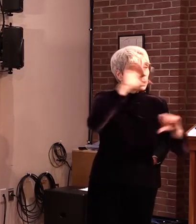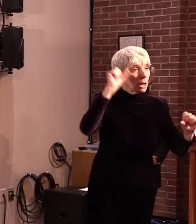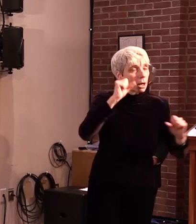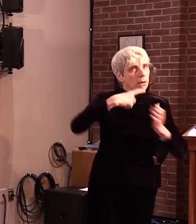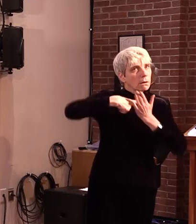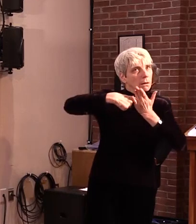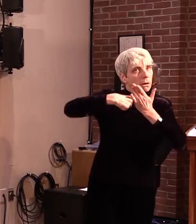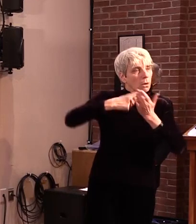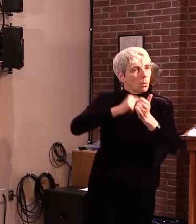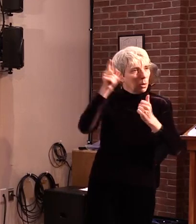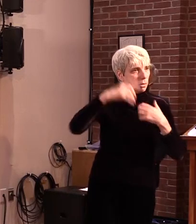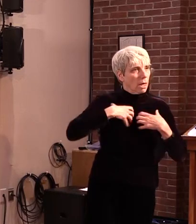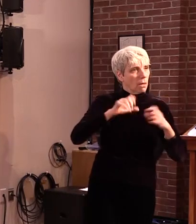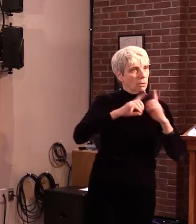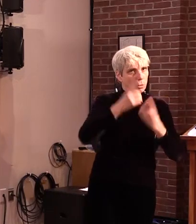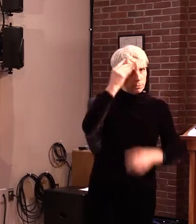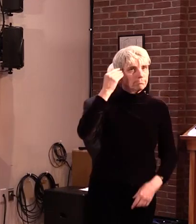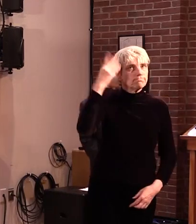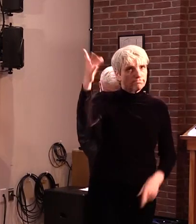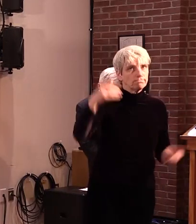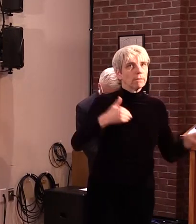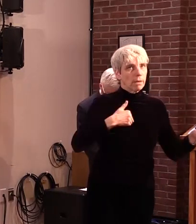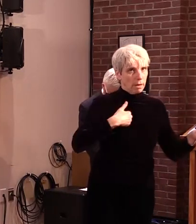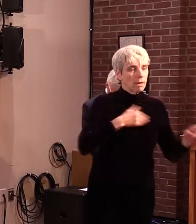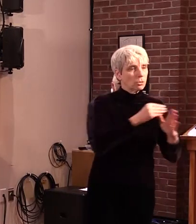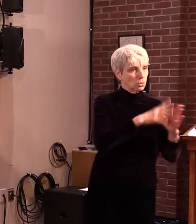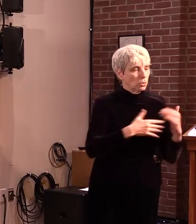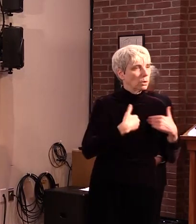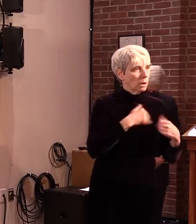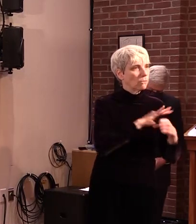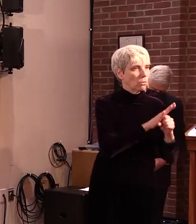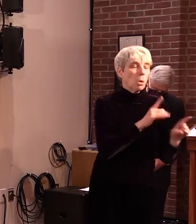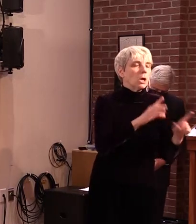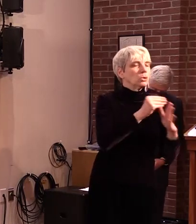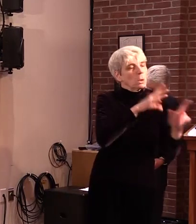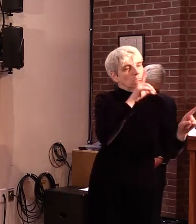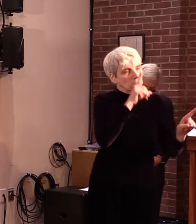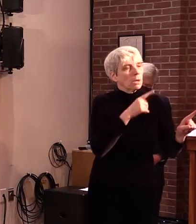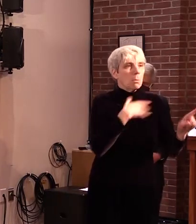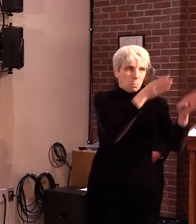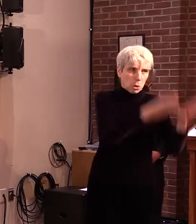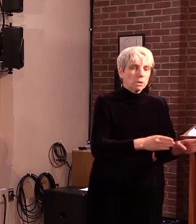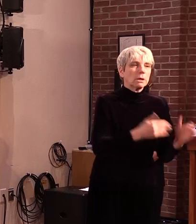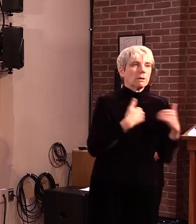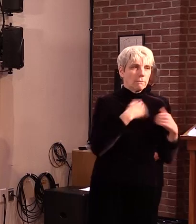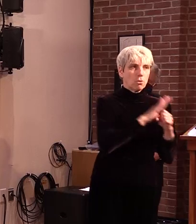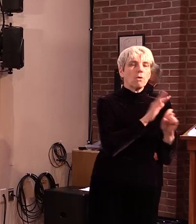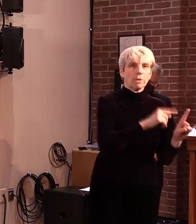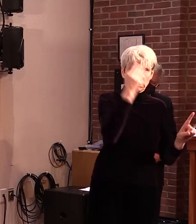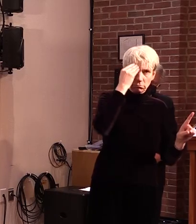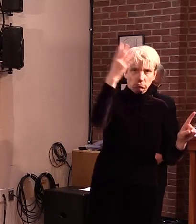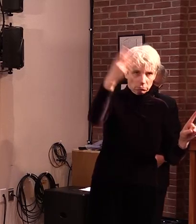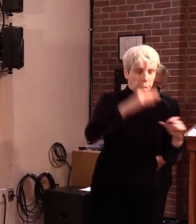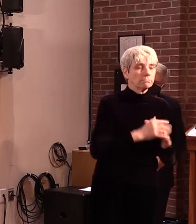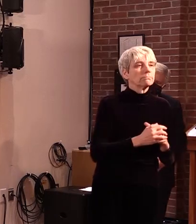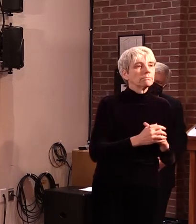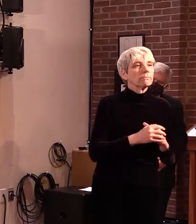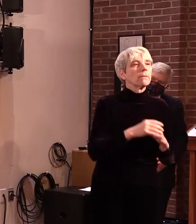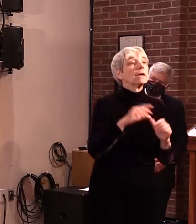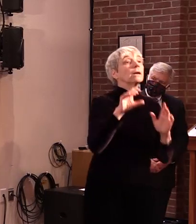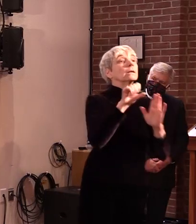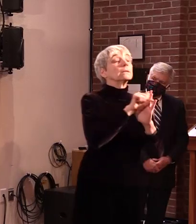required to report the positive cases. The districts then provided additional information to enable the health department to begin